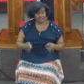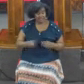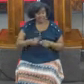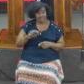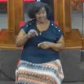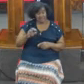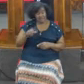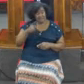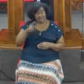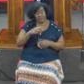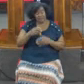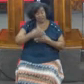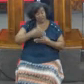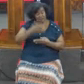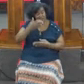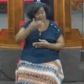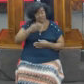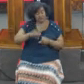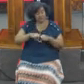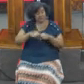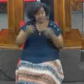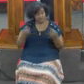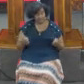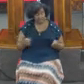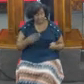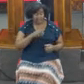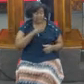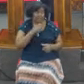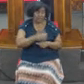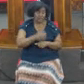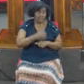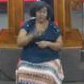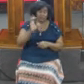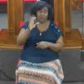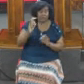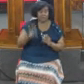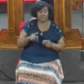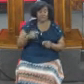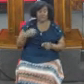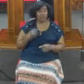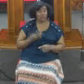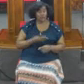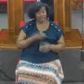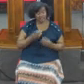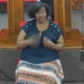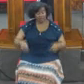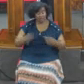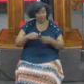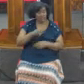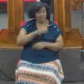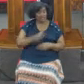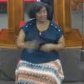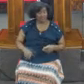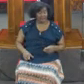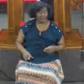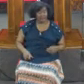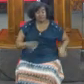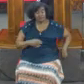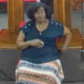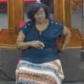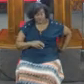like Nehemiah said, when the walls of Jericho were broken down, he didn't blame no one. He said, "It is we, O Lord." And that old Negro